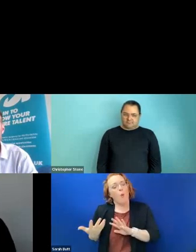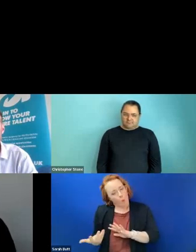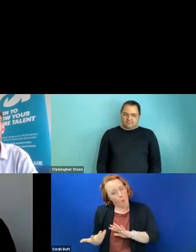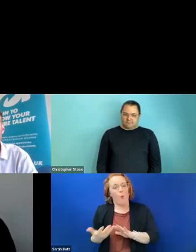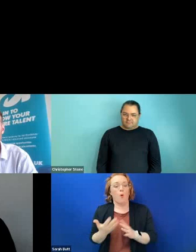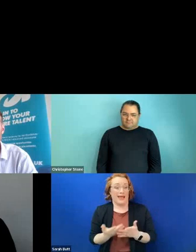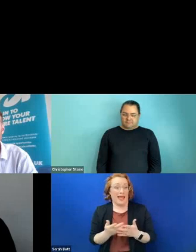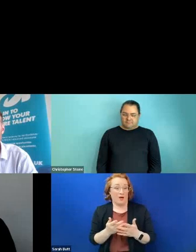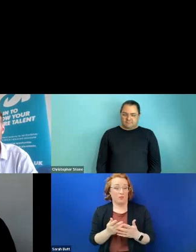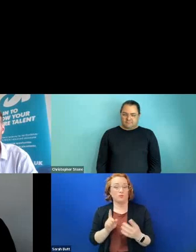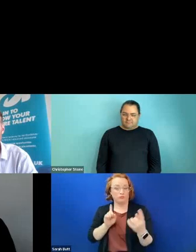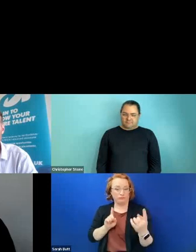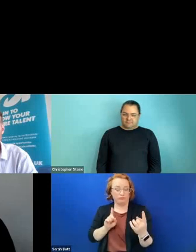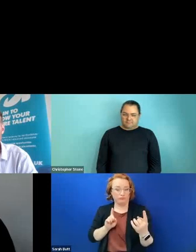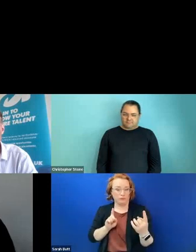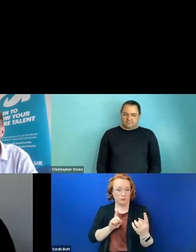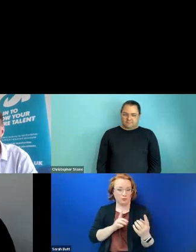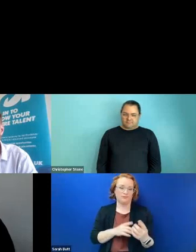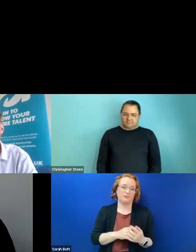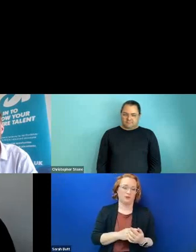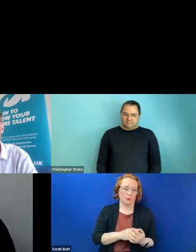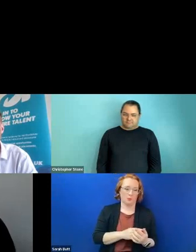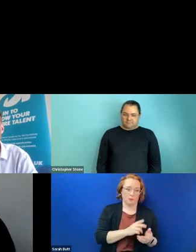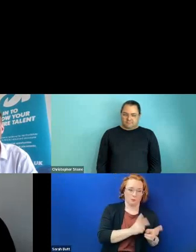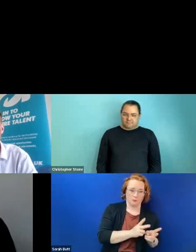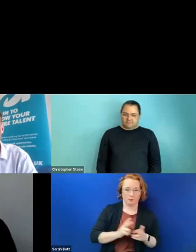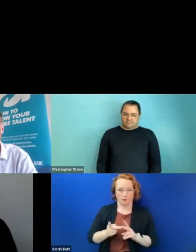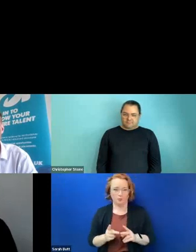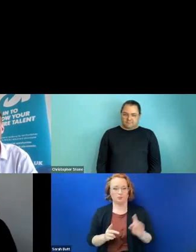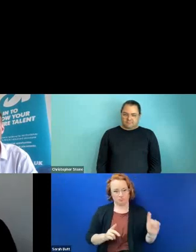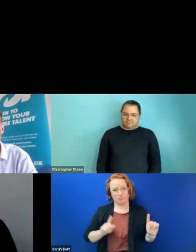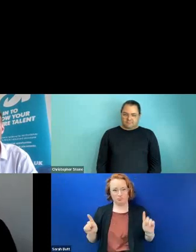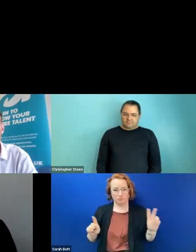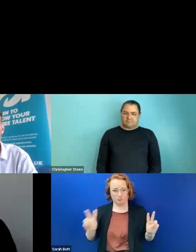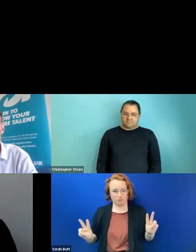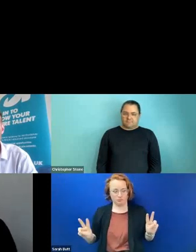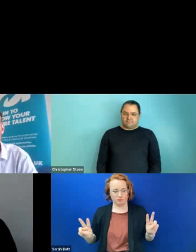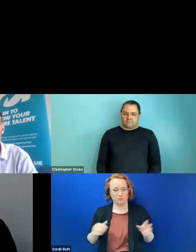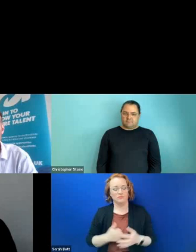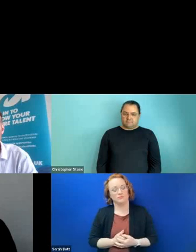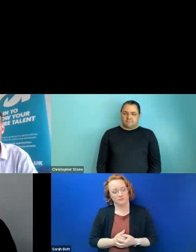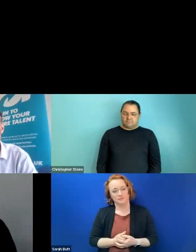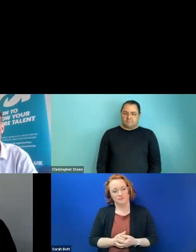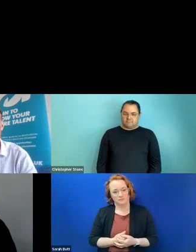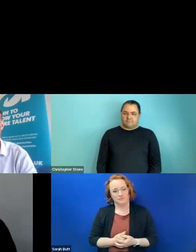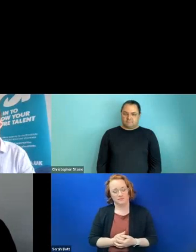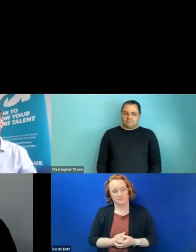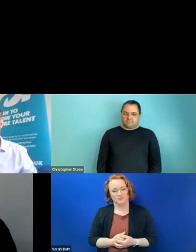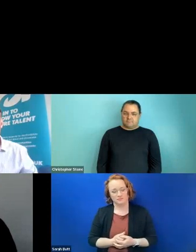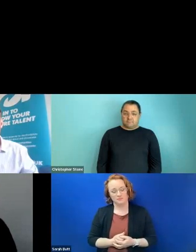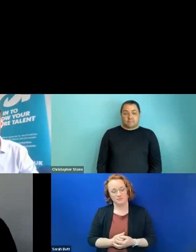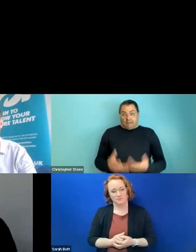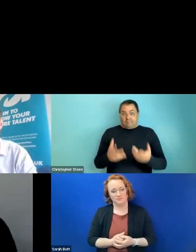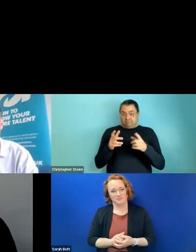case, we have two people where one person interprets for one attendant, the other for the other participant. Sure. Which is